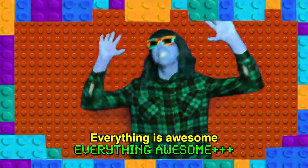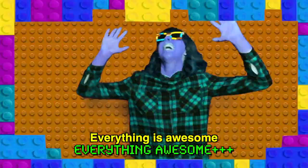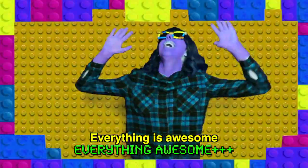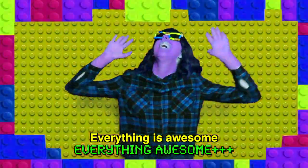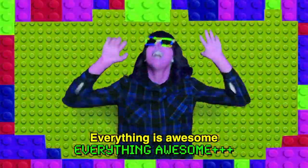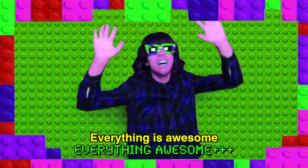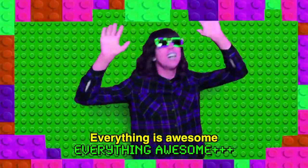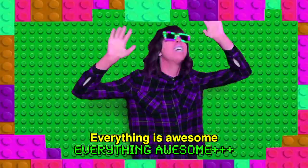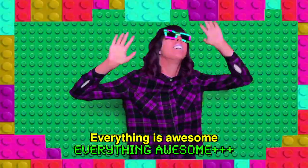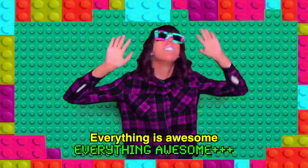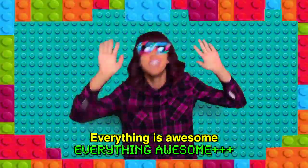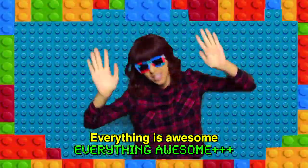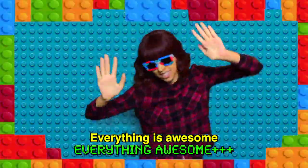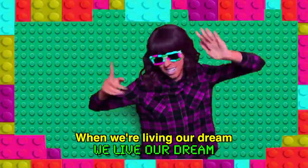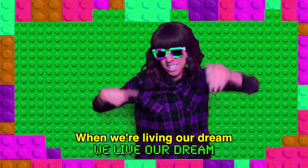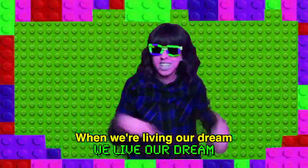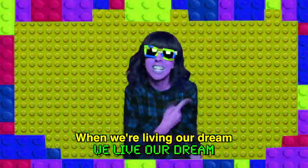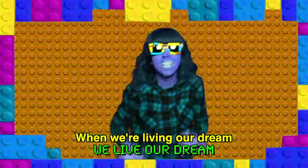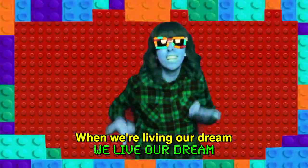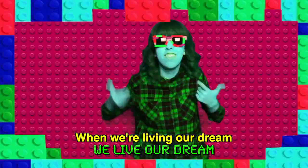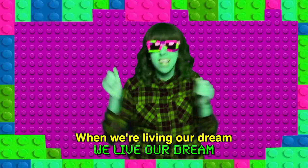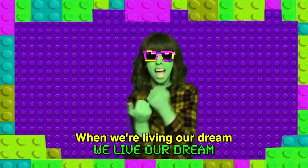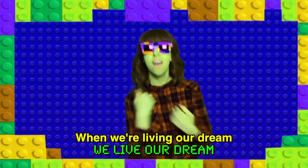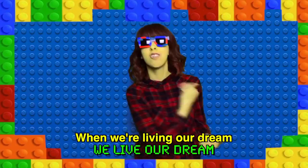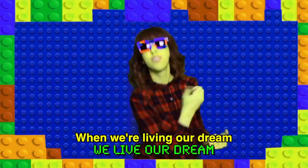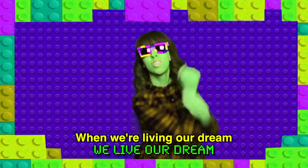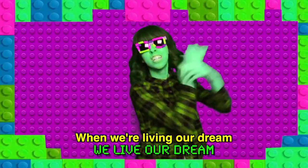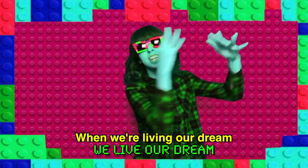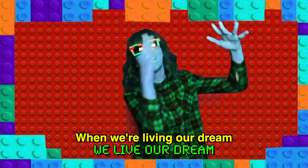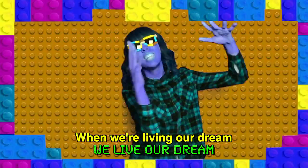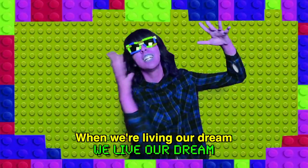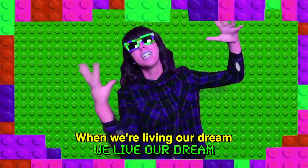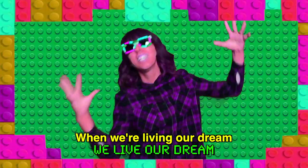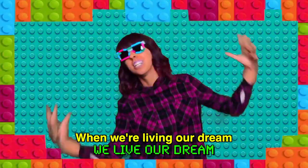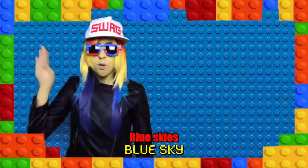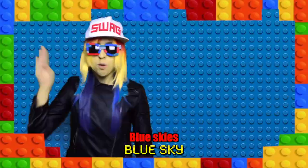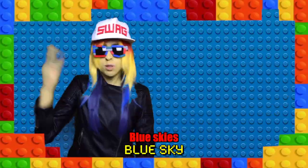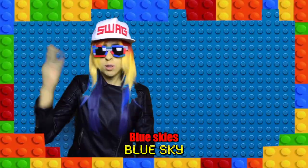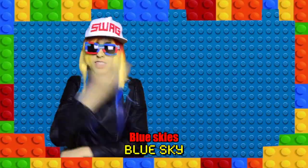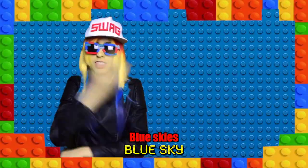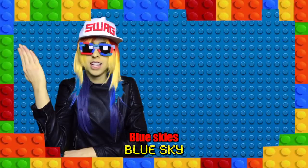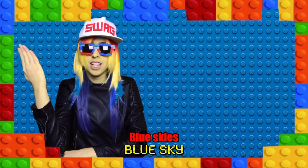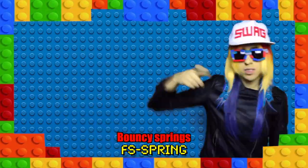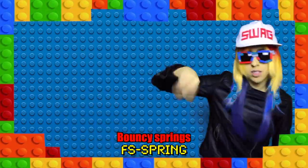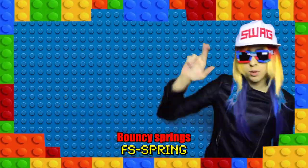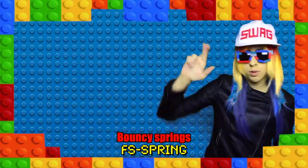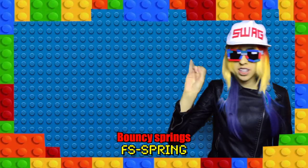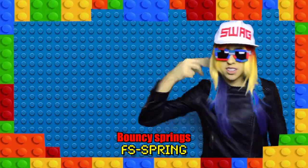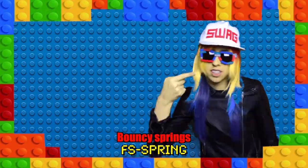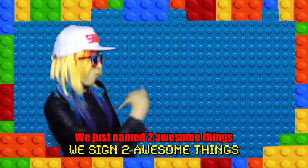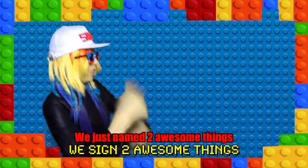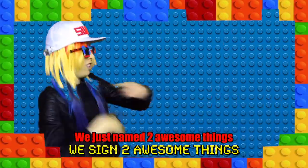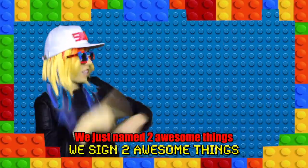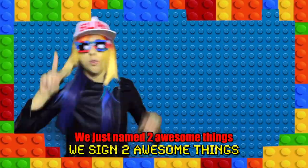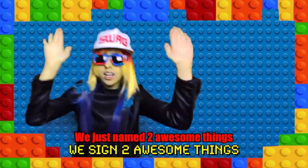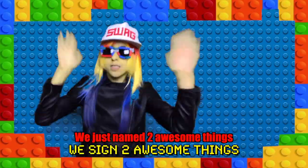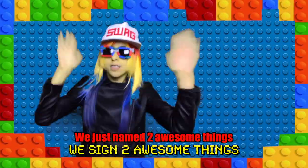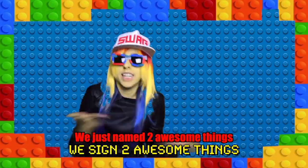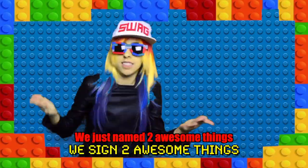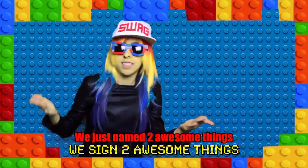awesome, when we're living our dream Blue skies, bouncy springs, we just named two awesome things